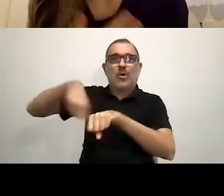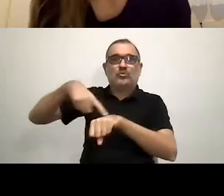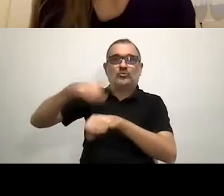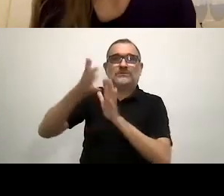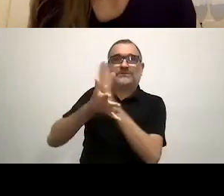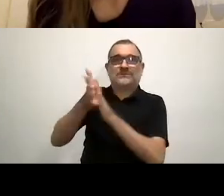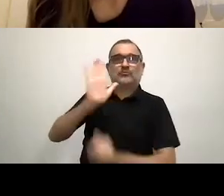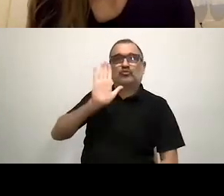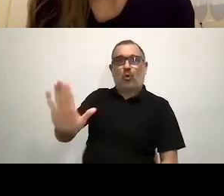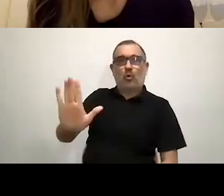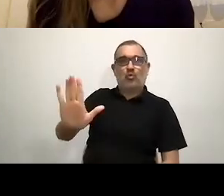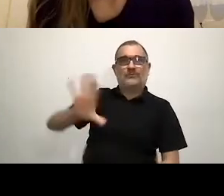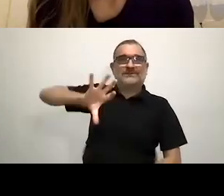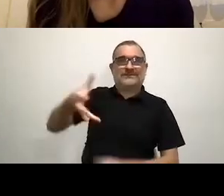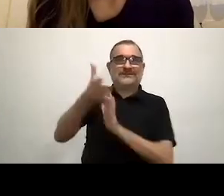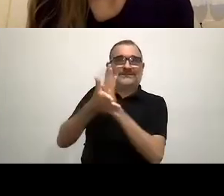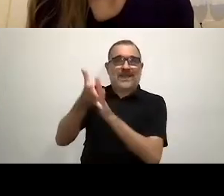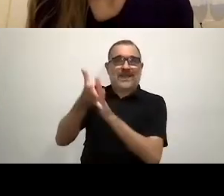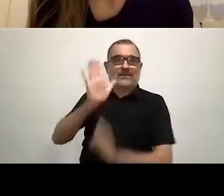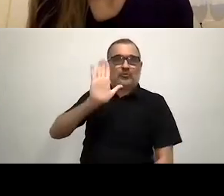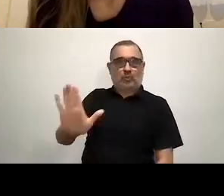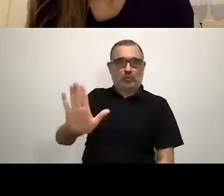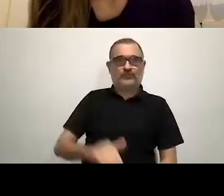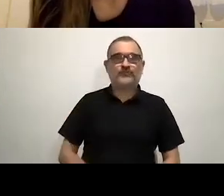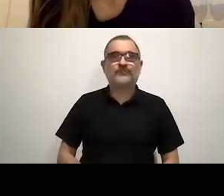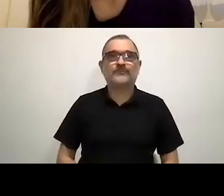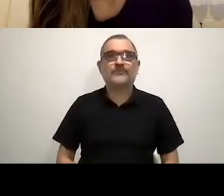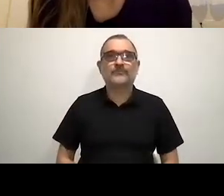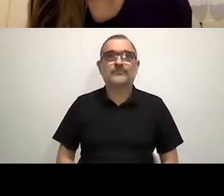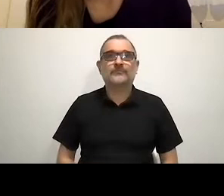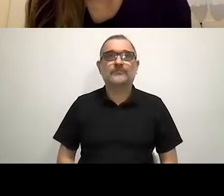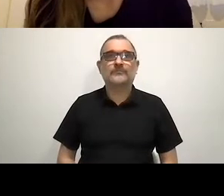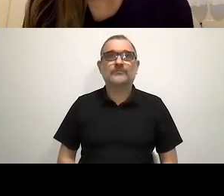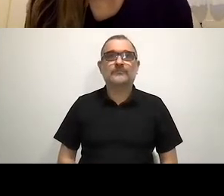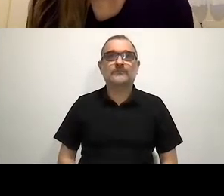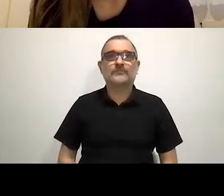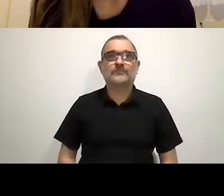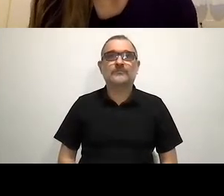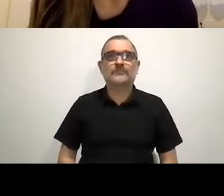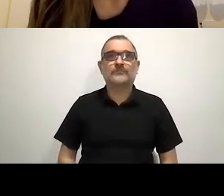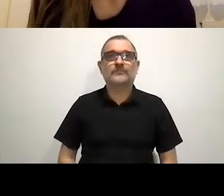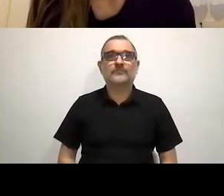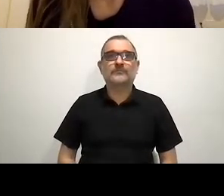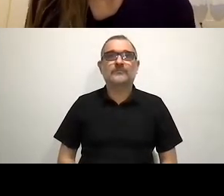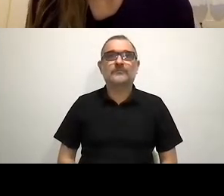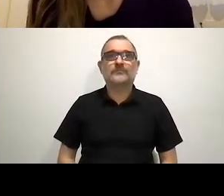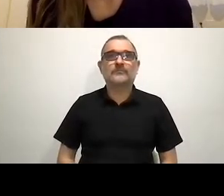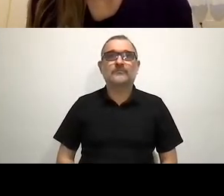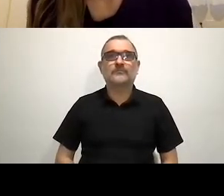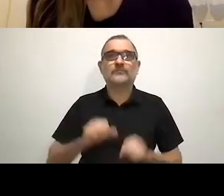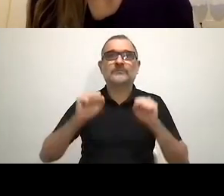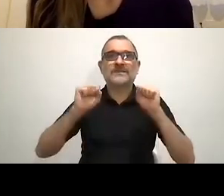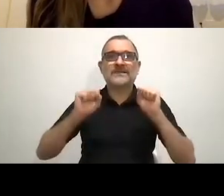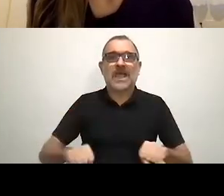second to look at that. You can serve as a leader, act as a mentor. You can continue